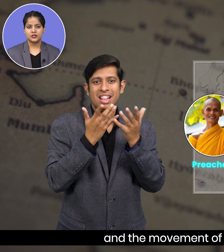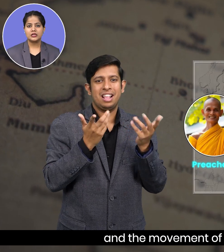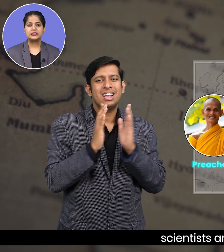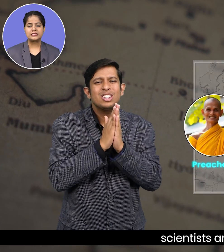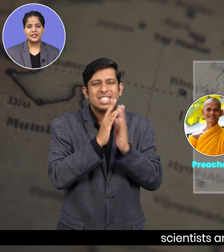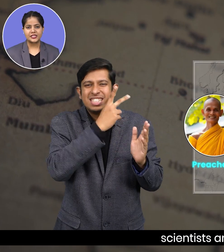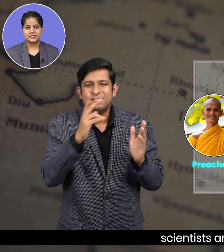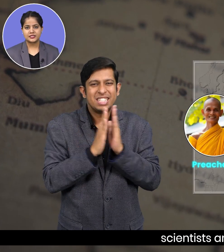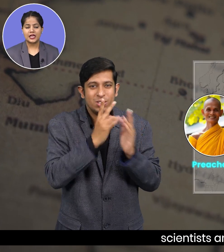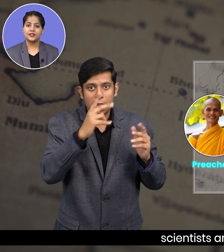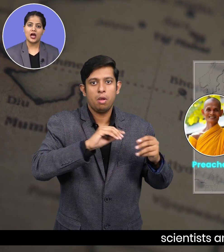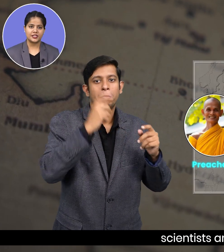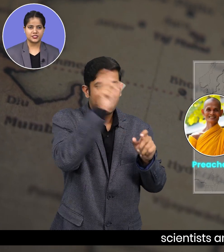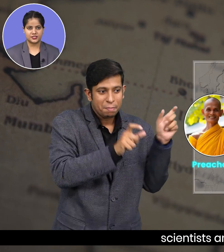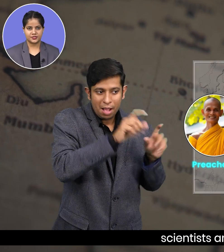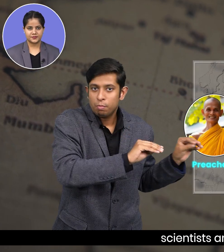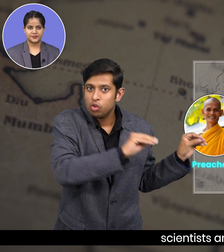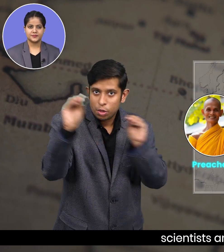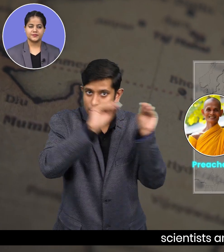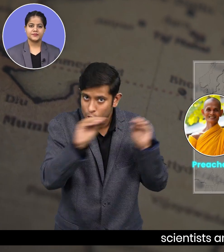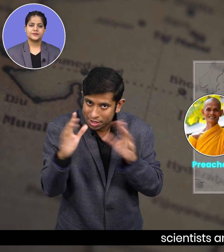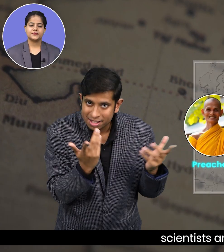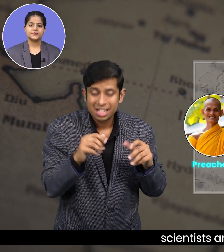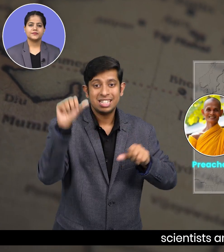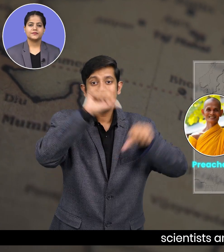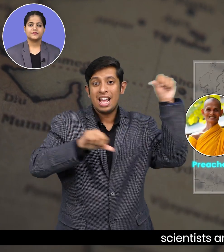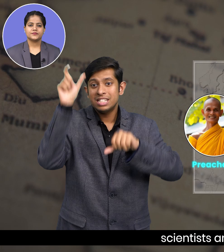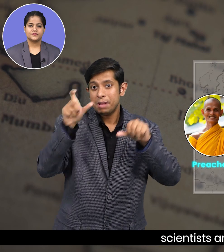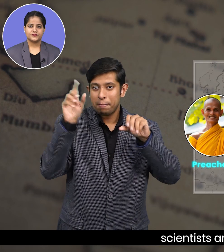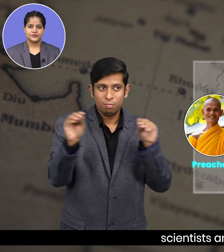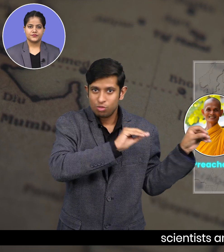preachers, scientists, and artists.